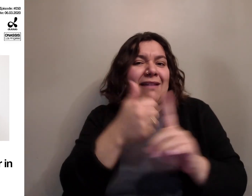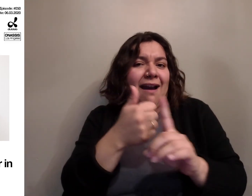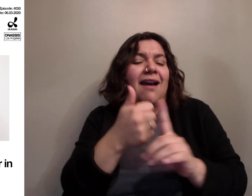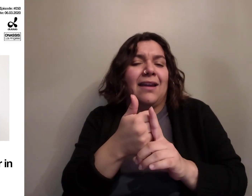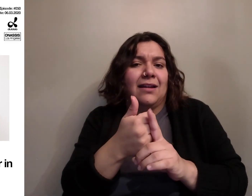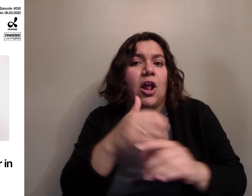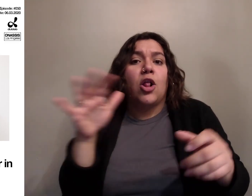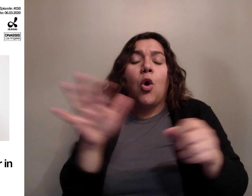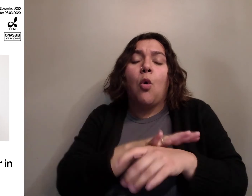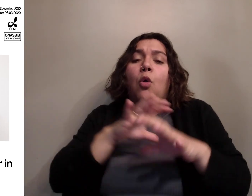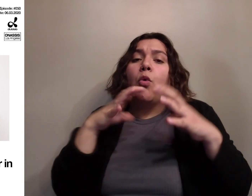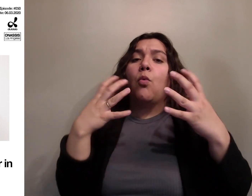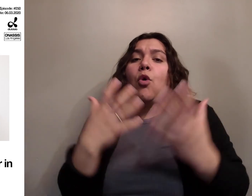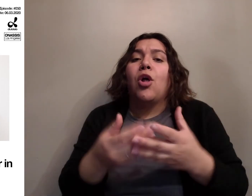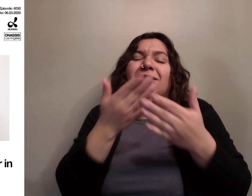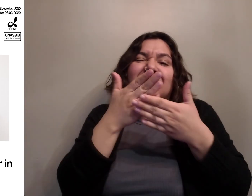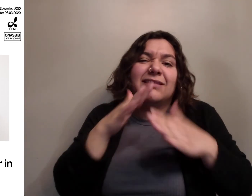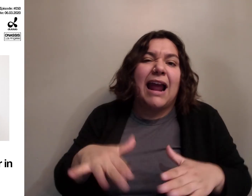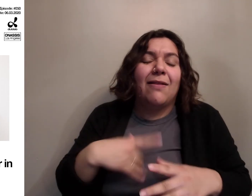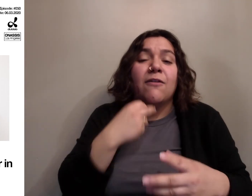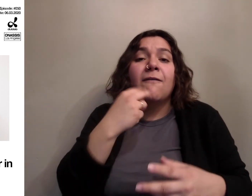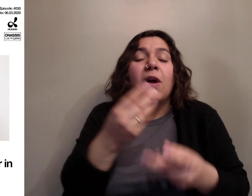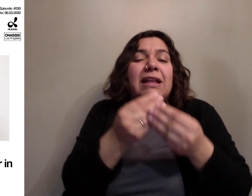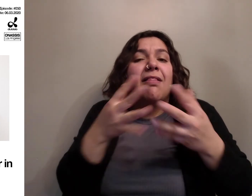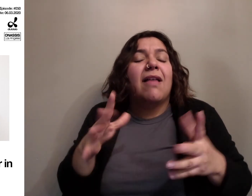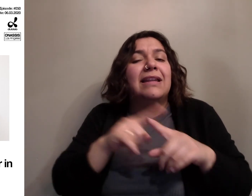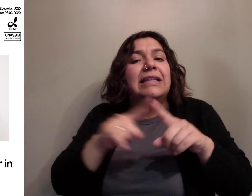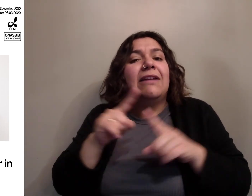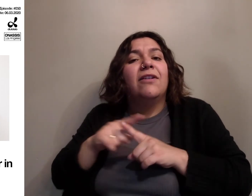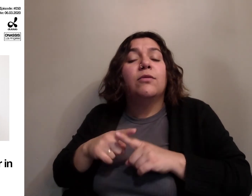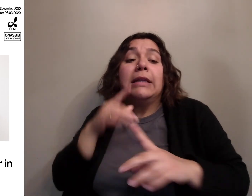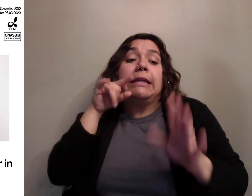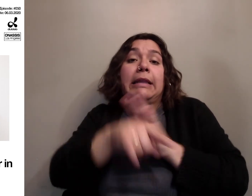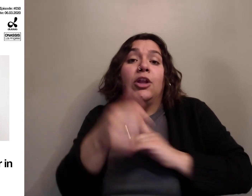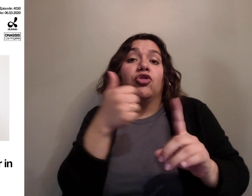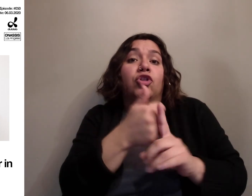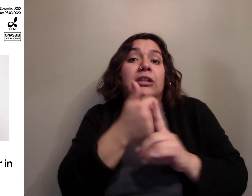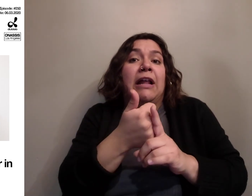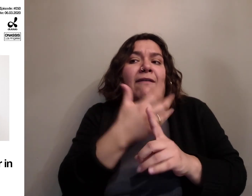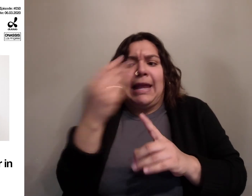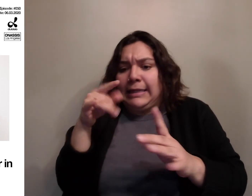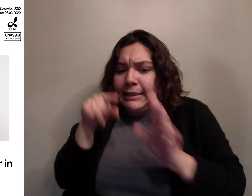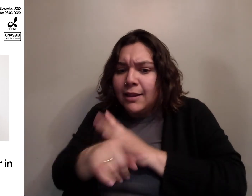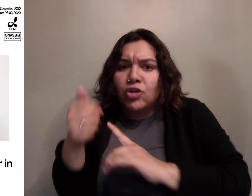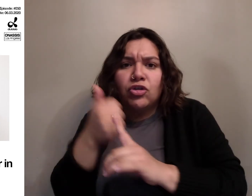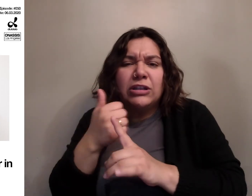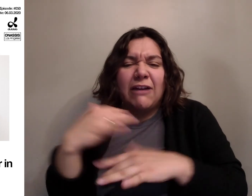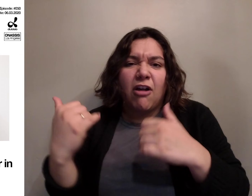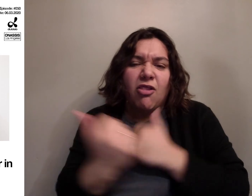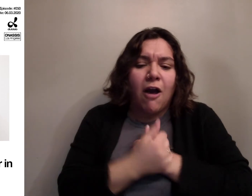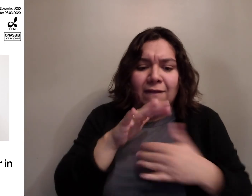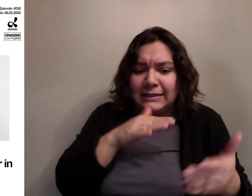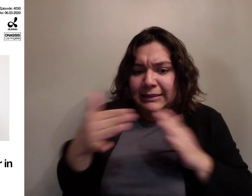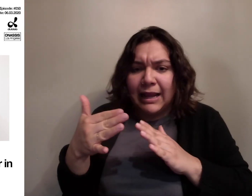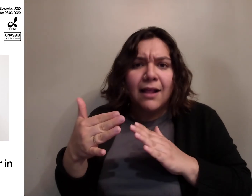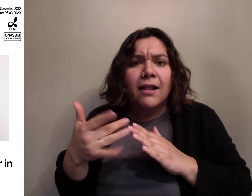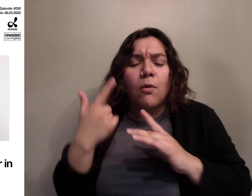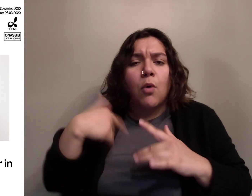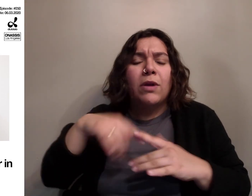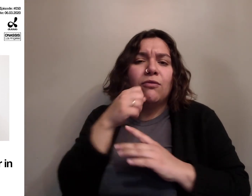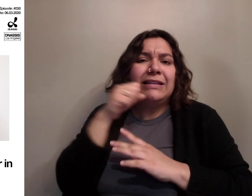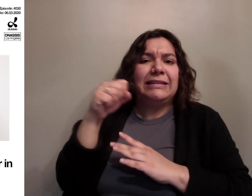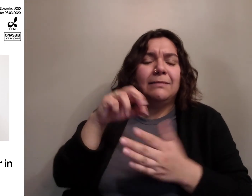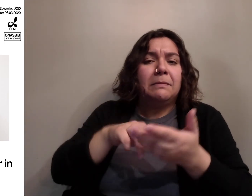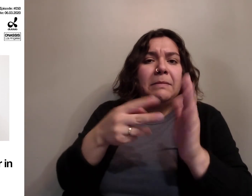Losing a child is a suicide. The whole world silent, a voice lost in the difference between killing yourself and